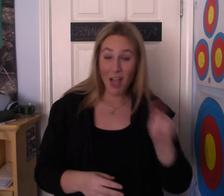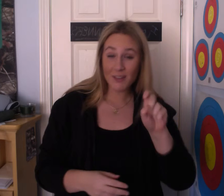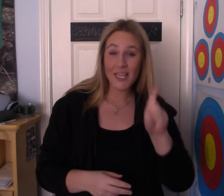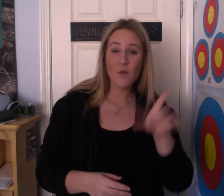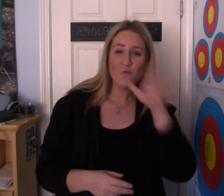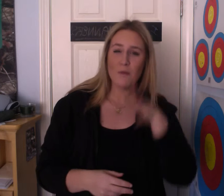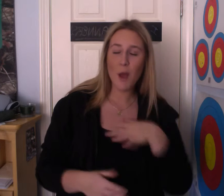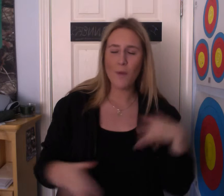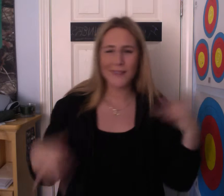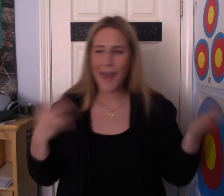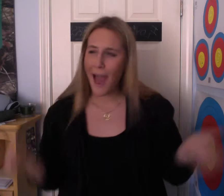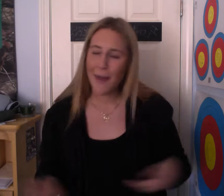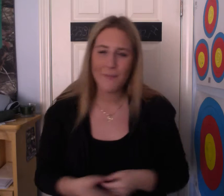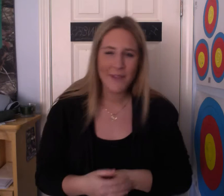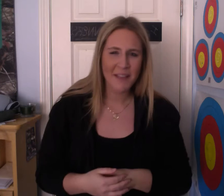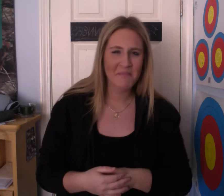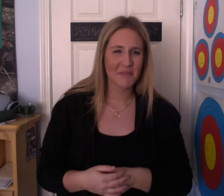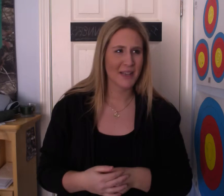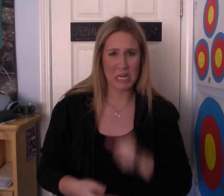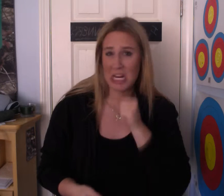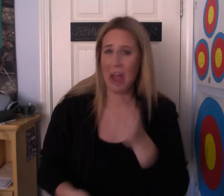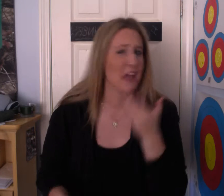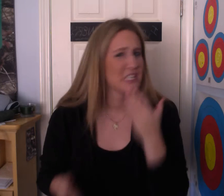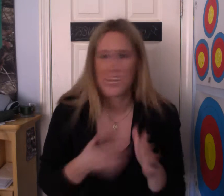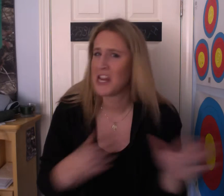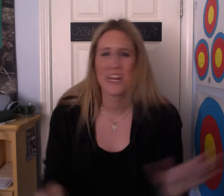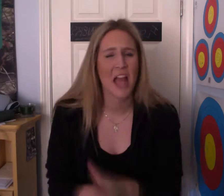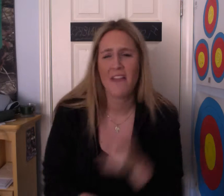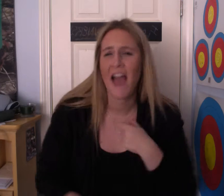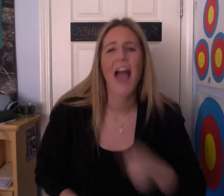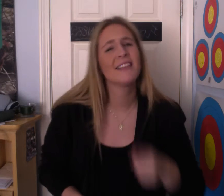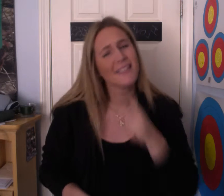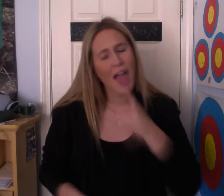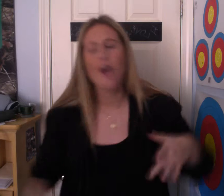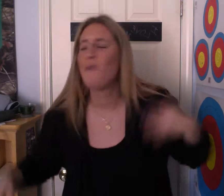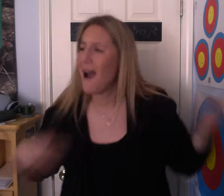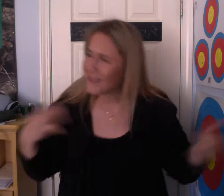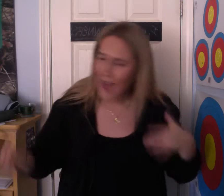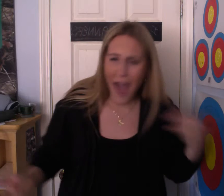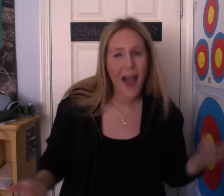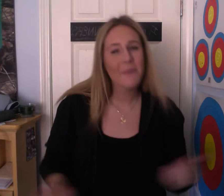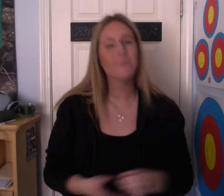what's up? Not good enough. Hello, 10 women, what is up?